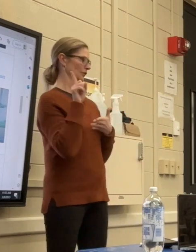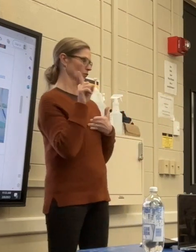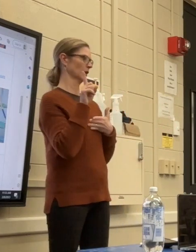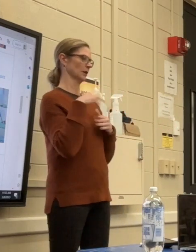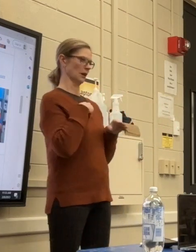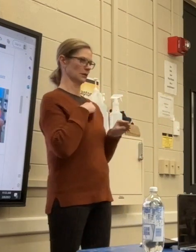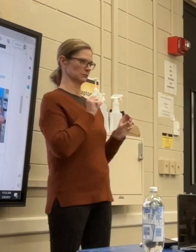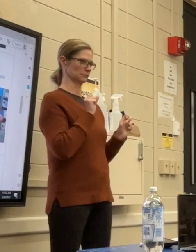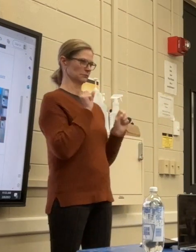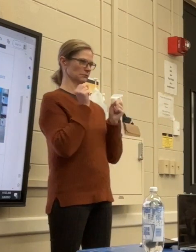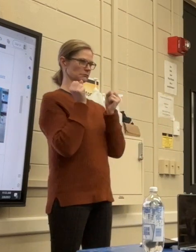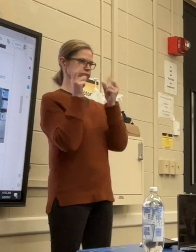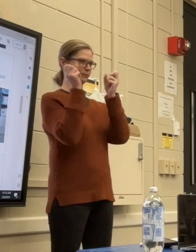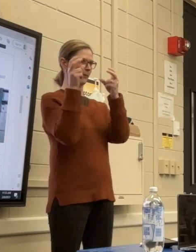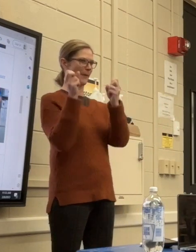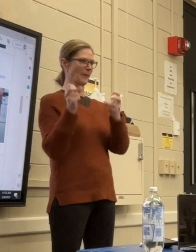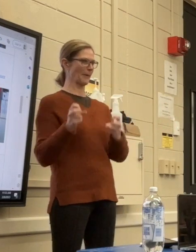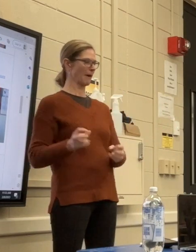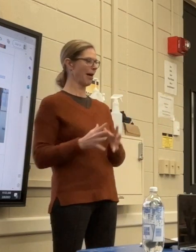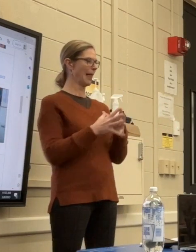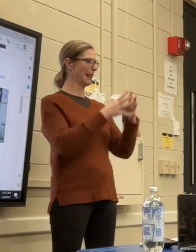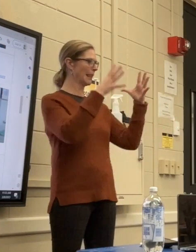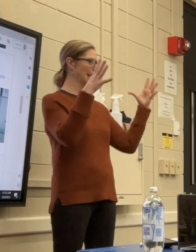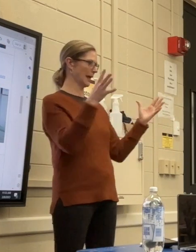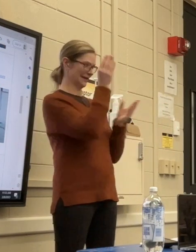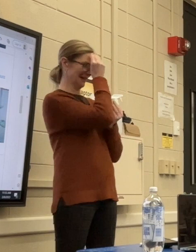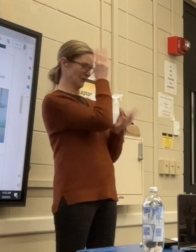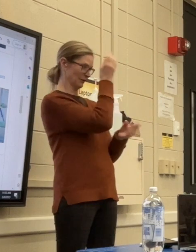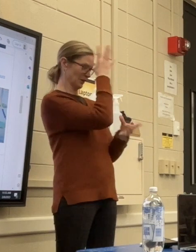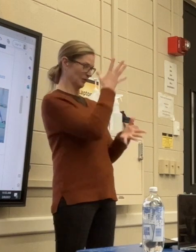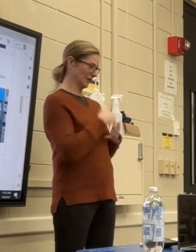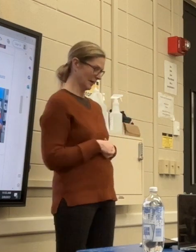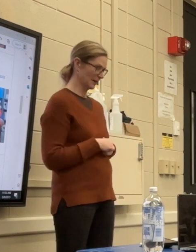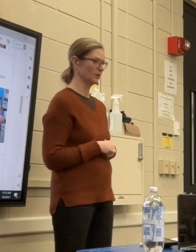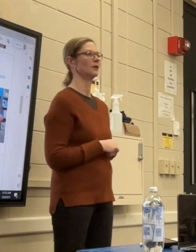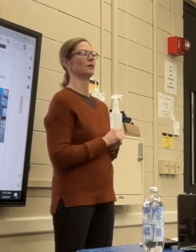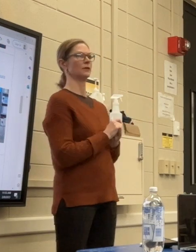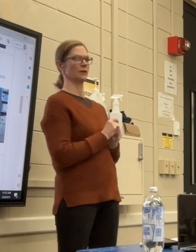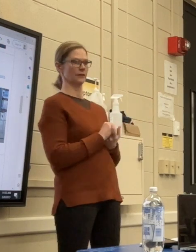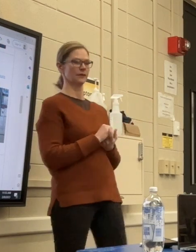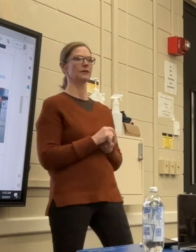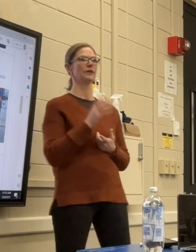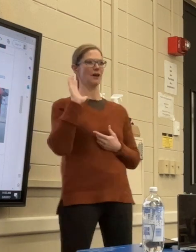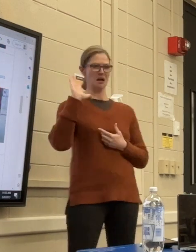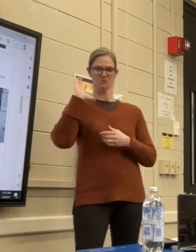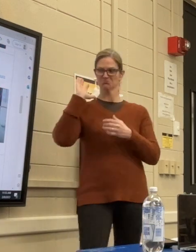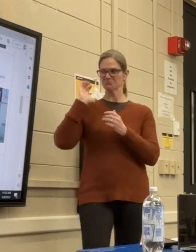and certification. So last week, I let you know a lot of information about these